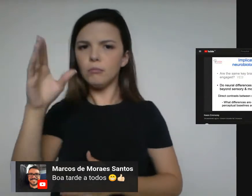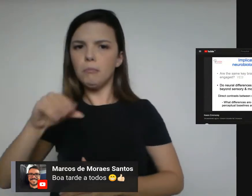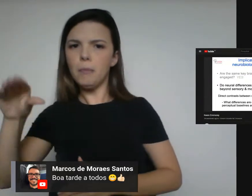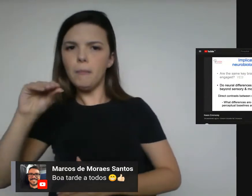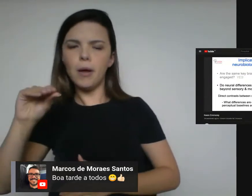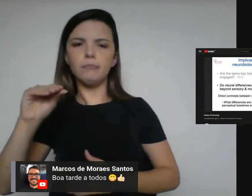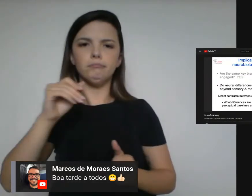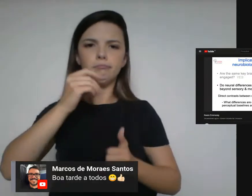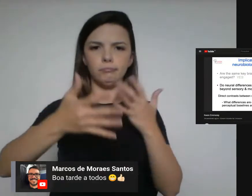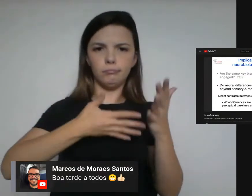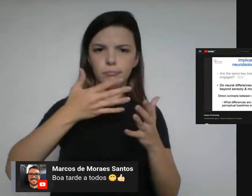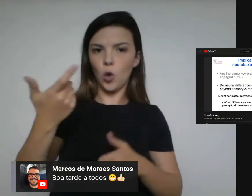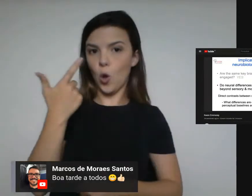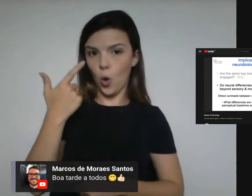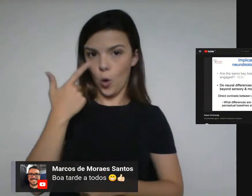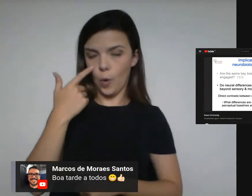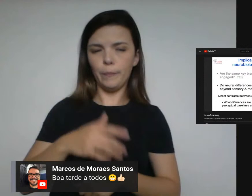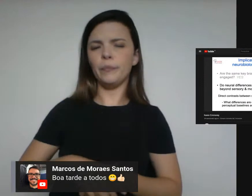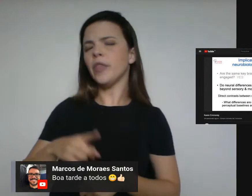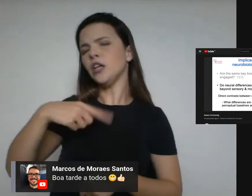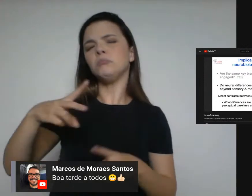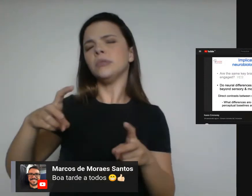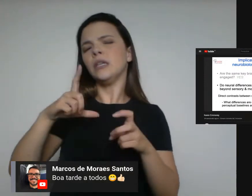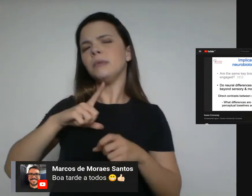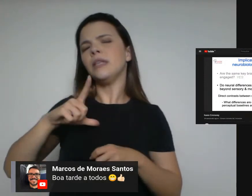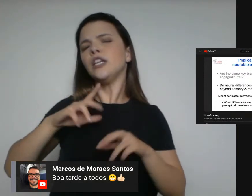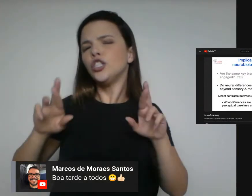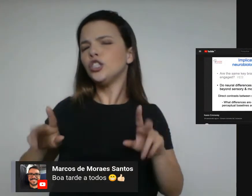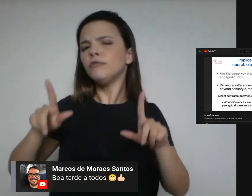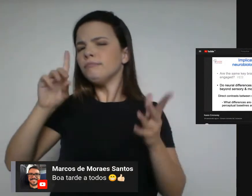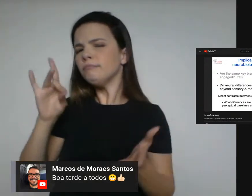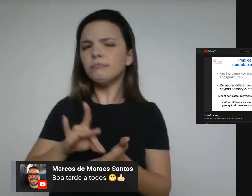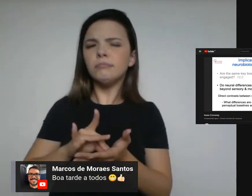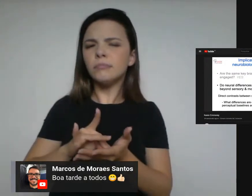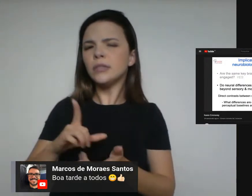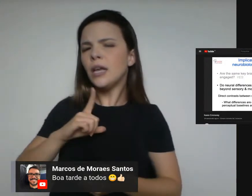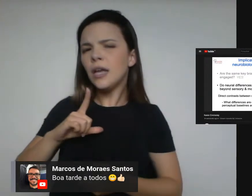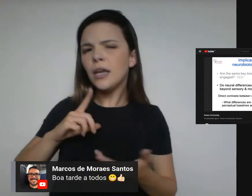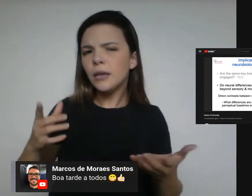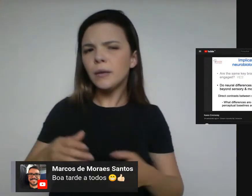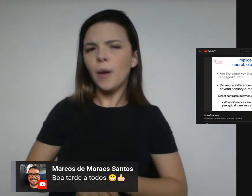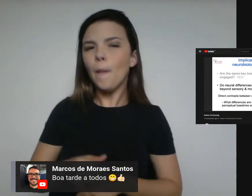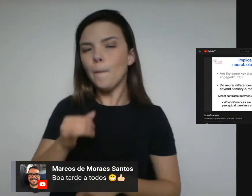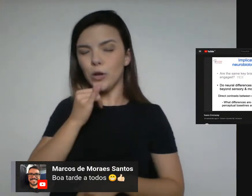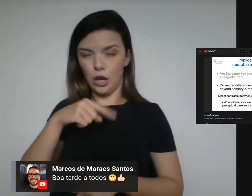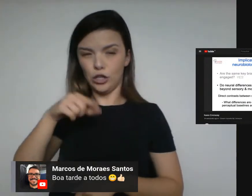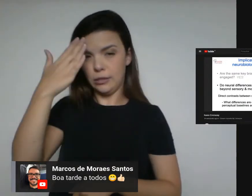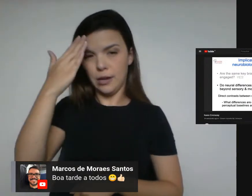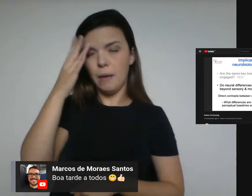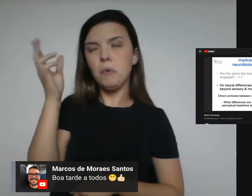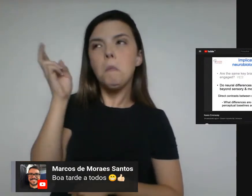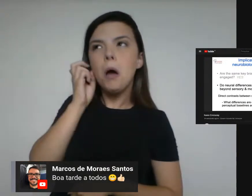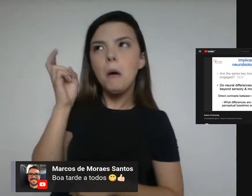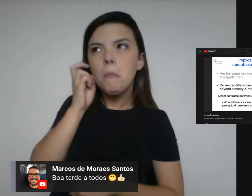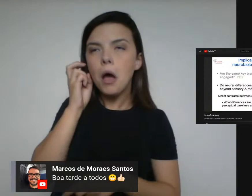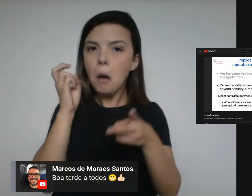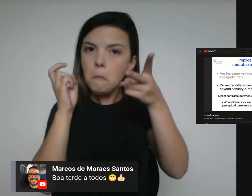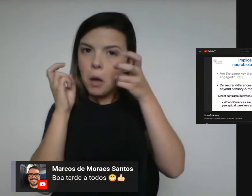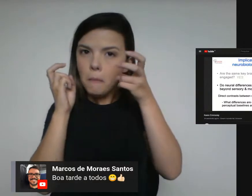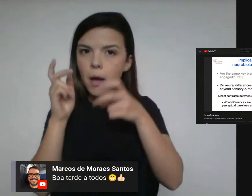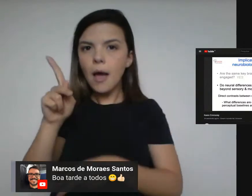language. Do we see differences that extend beyond just the auditory regions and visual regions?